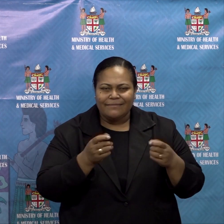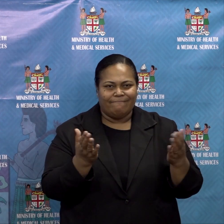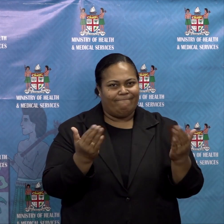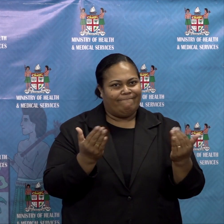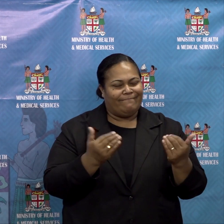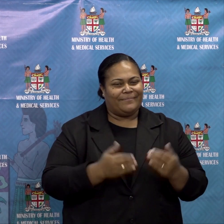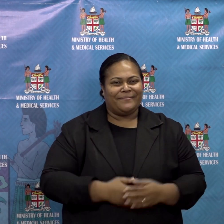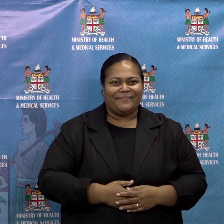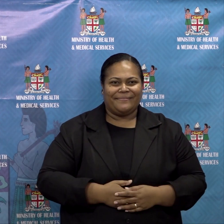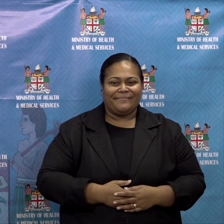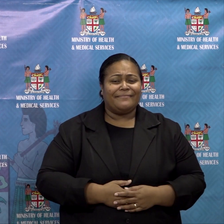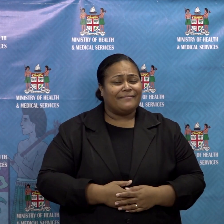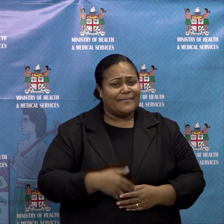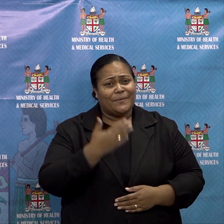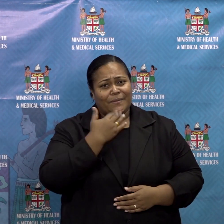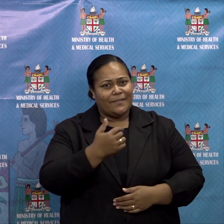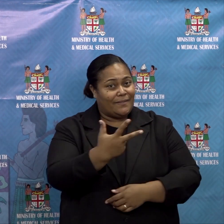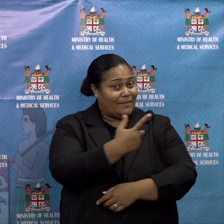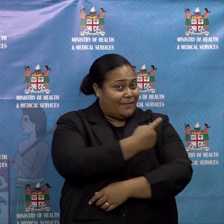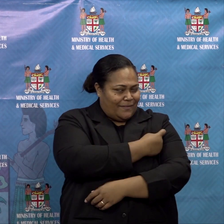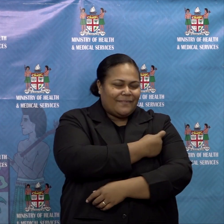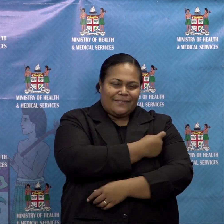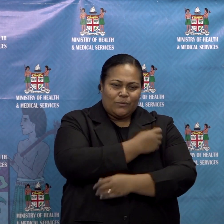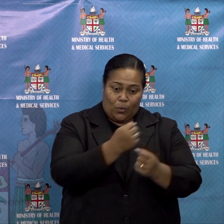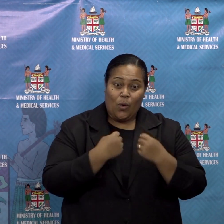again, get vaccinated when it is offered.